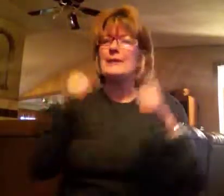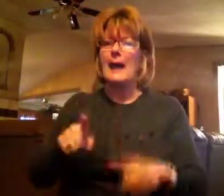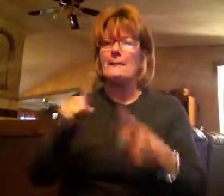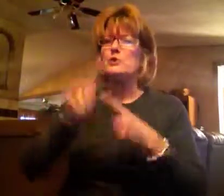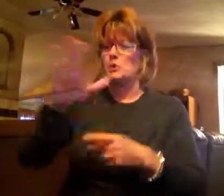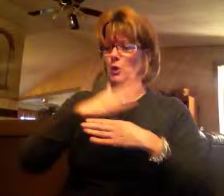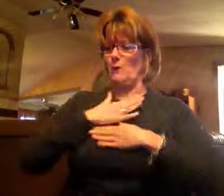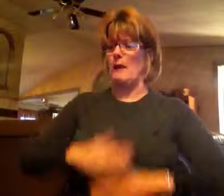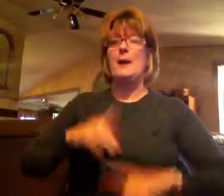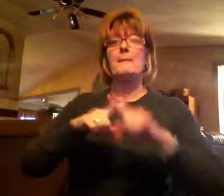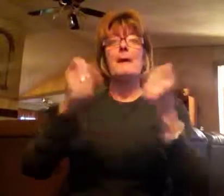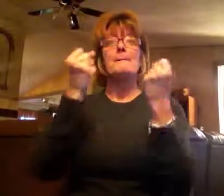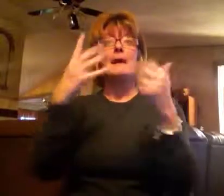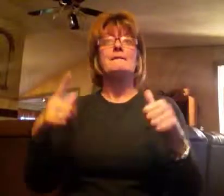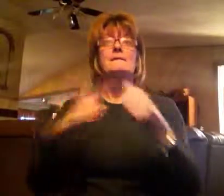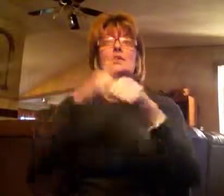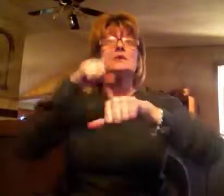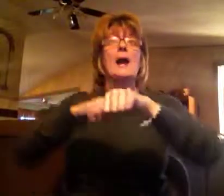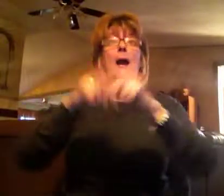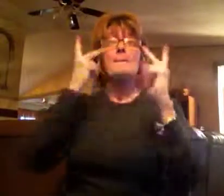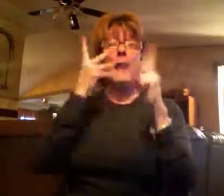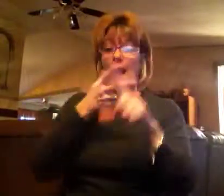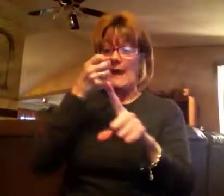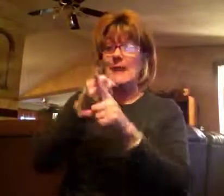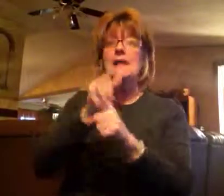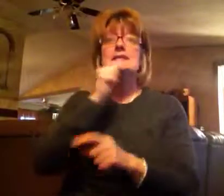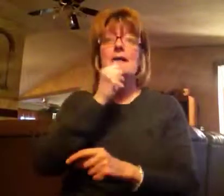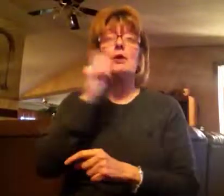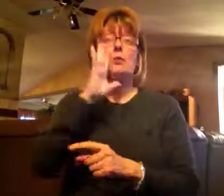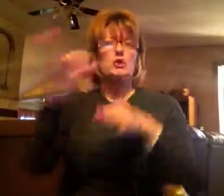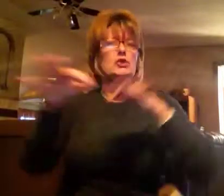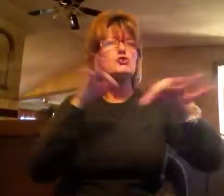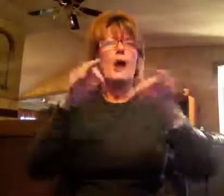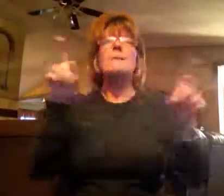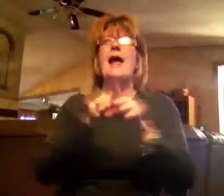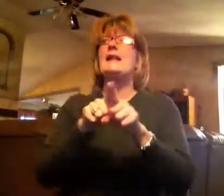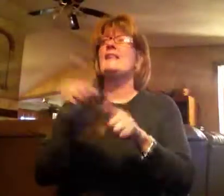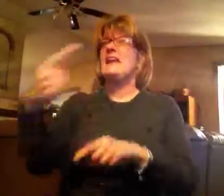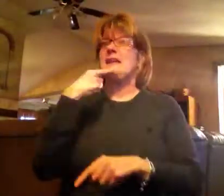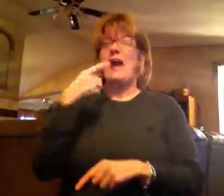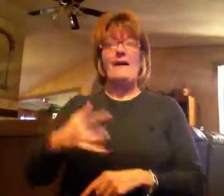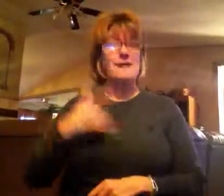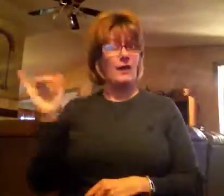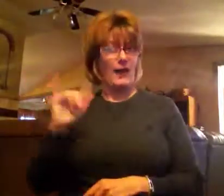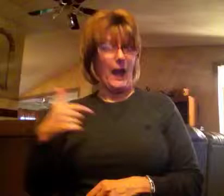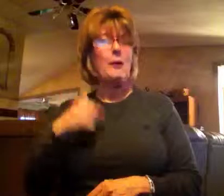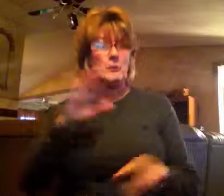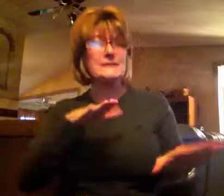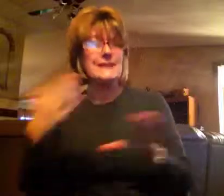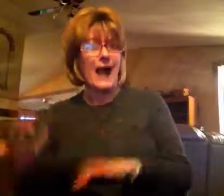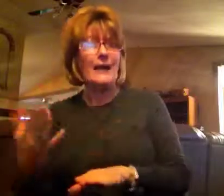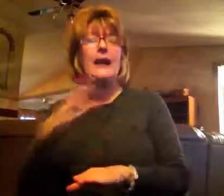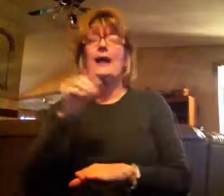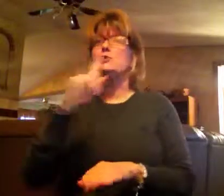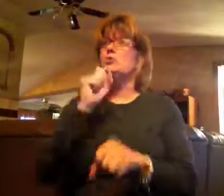but many first-time panic attack sufferers will describe the event saying, "It felt like I was dying." And you literally feel that you have no control